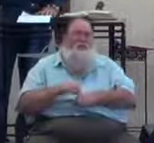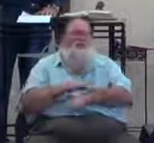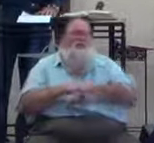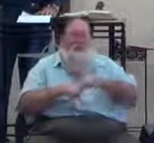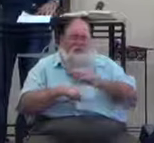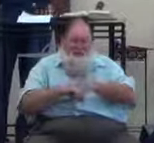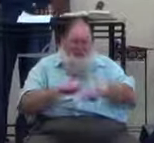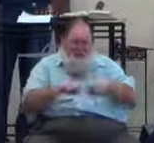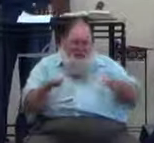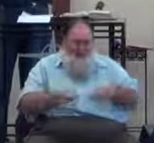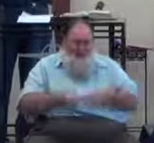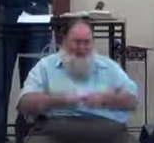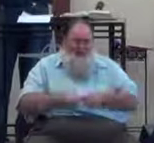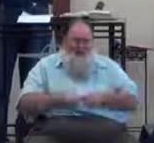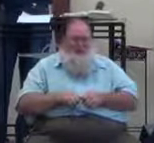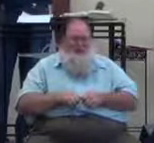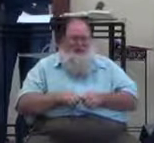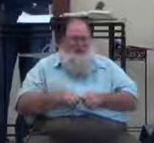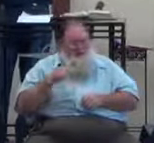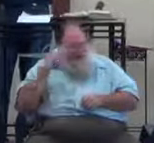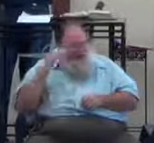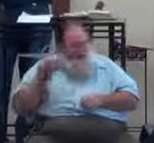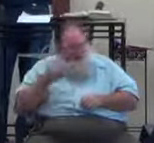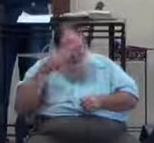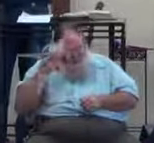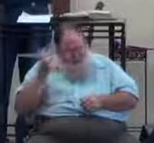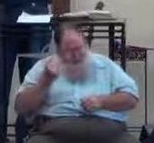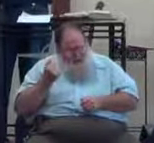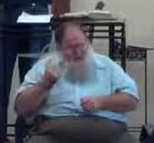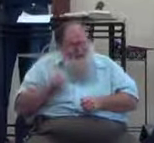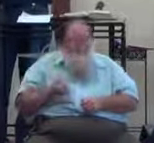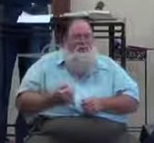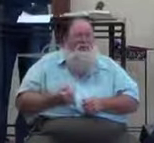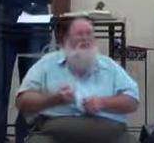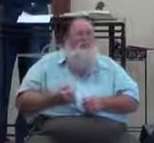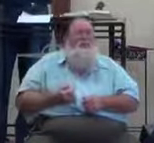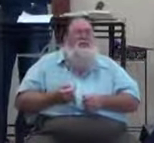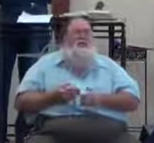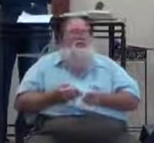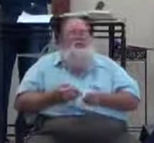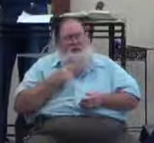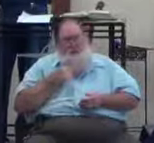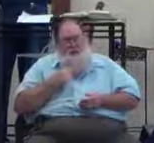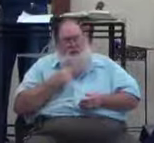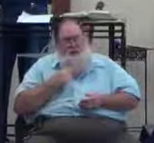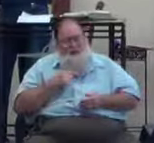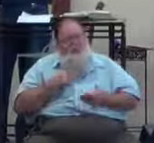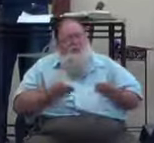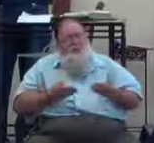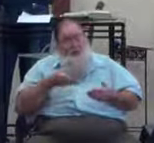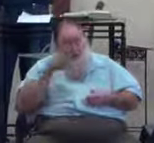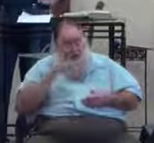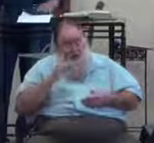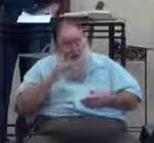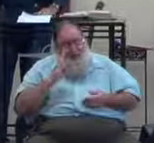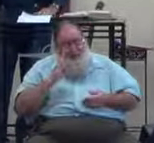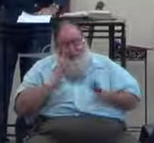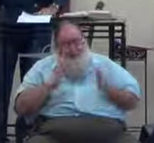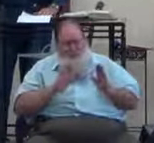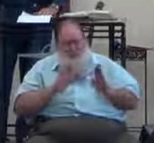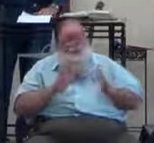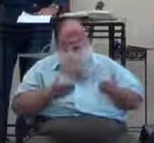that. He said, what God, or what Satan meant for bad, God has turned to good. He shook this place up, and